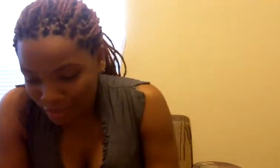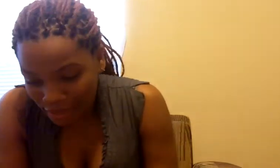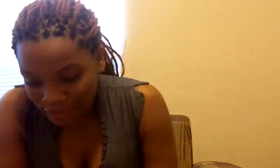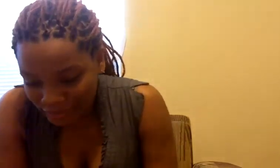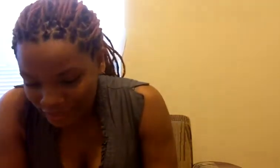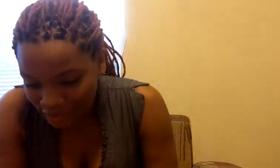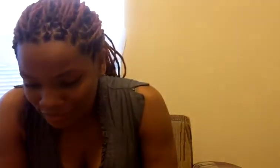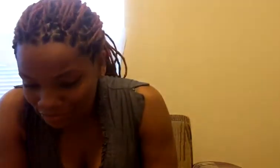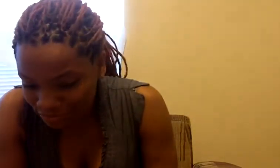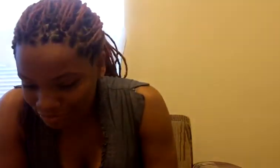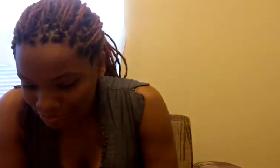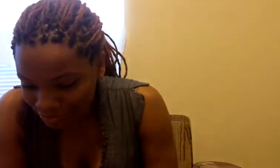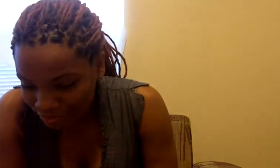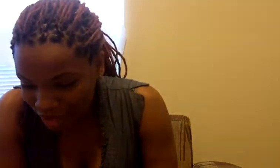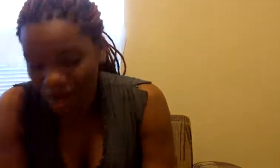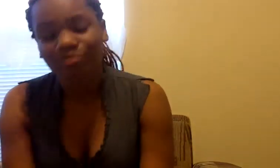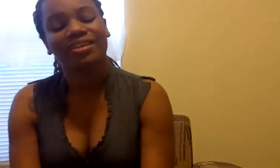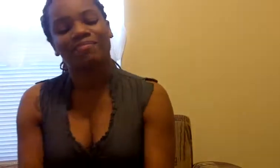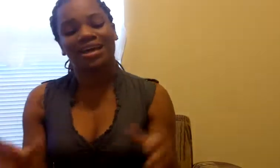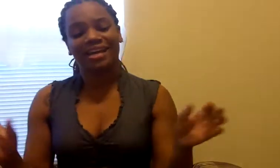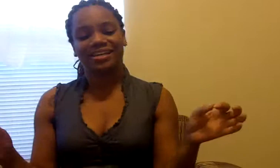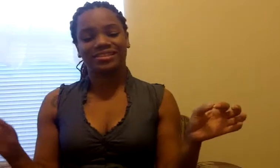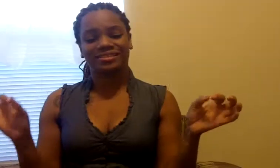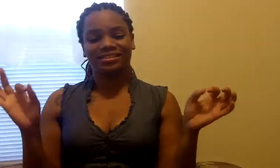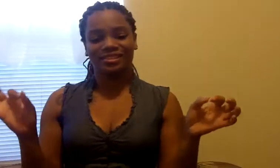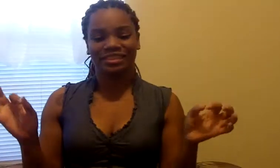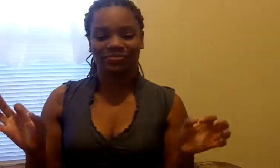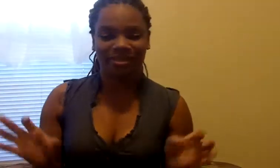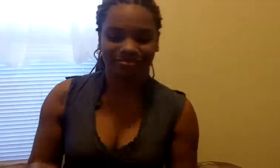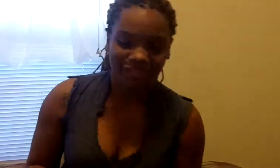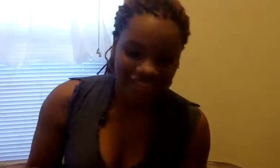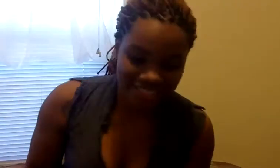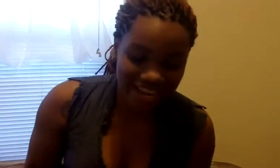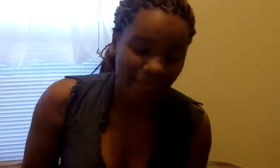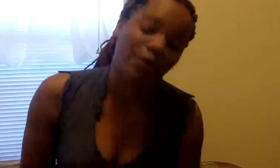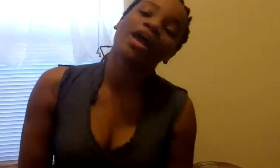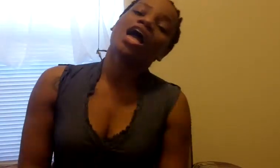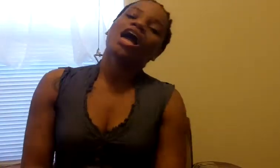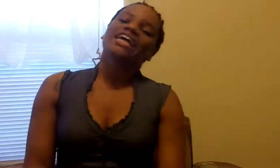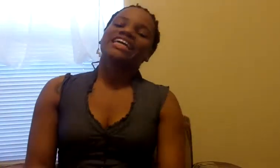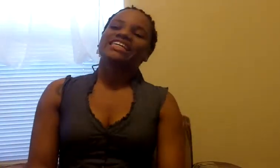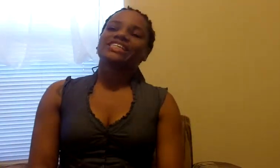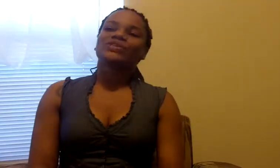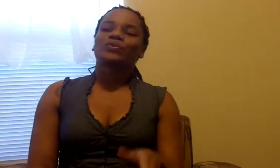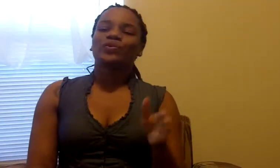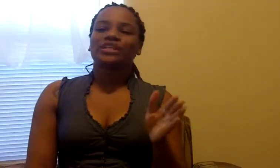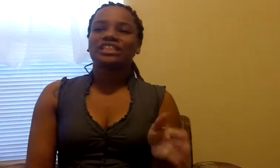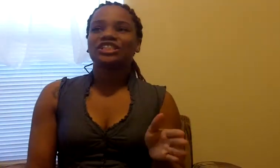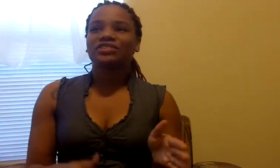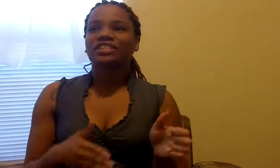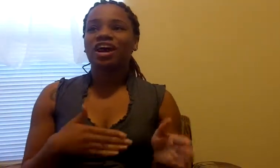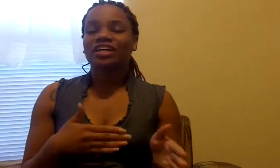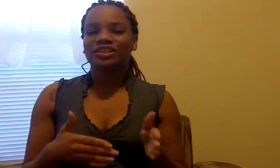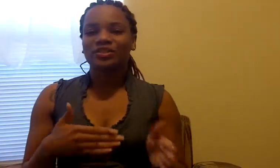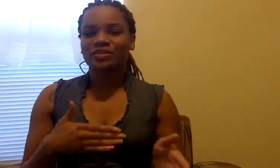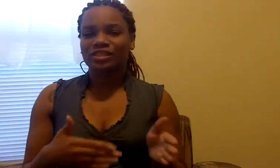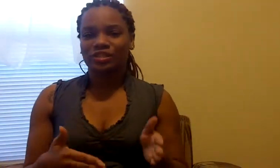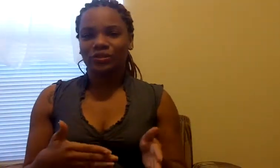Well, Oh, and my last little tidbit, I'm running out of time here, is when a teacher is talking to the